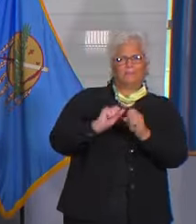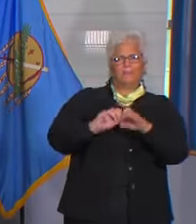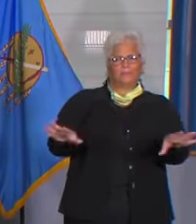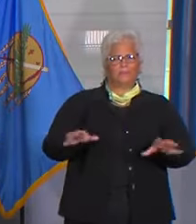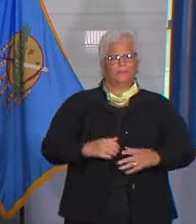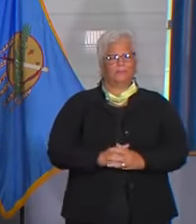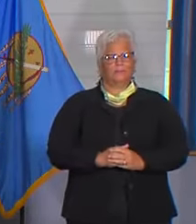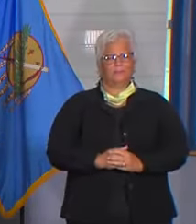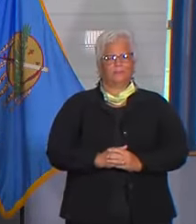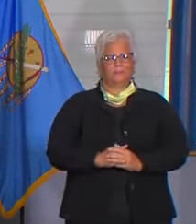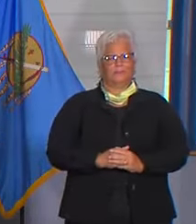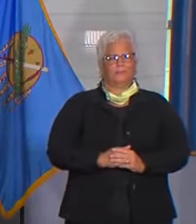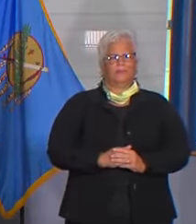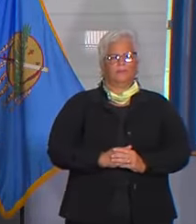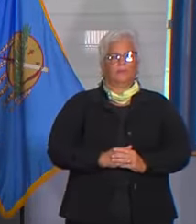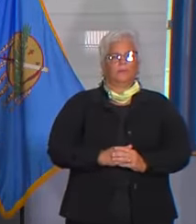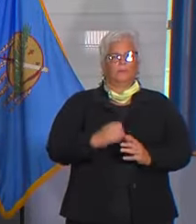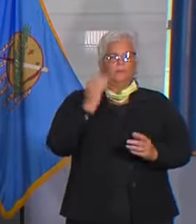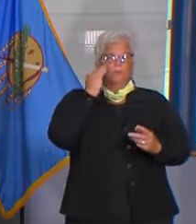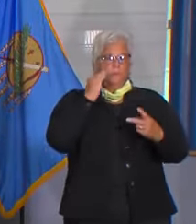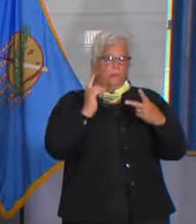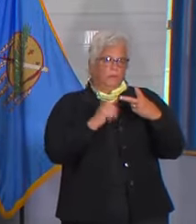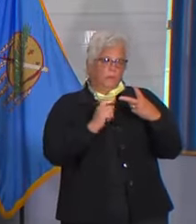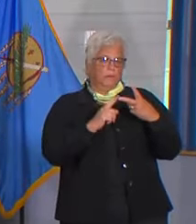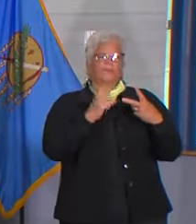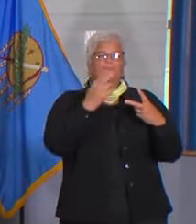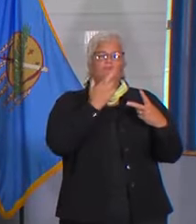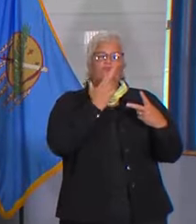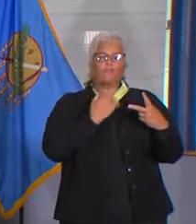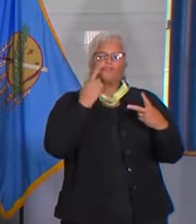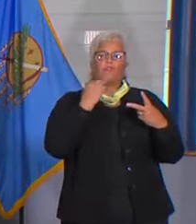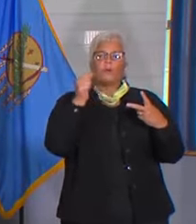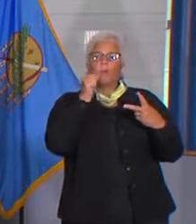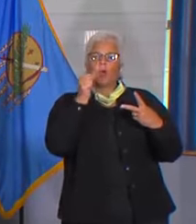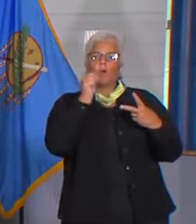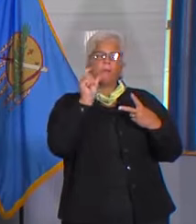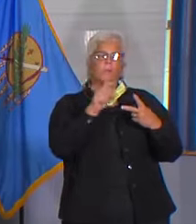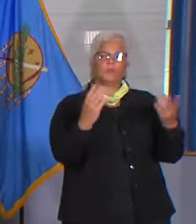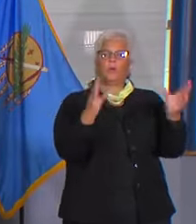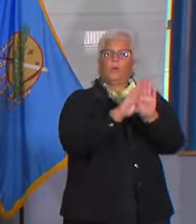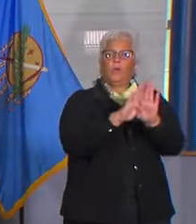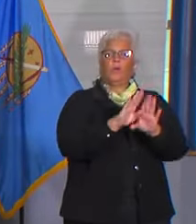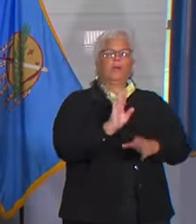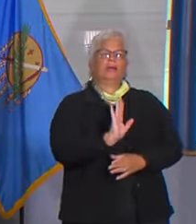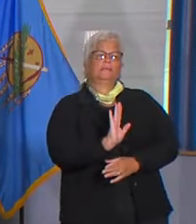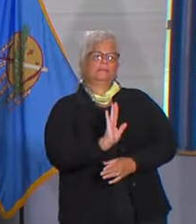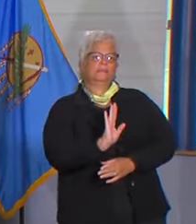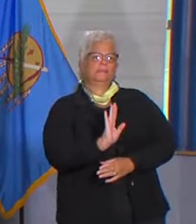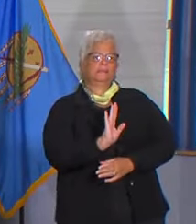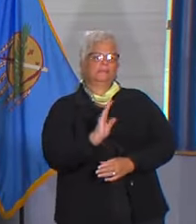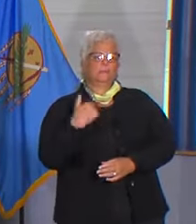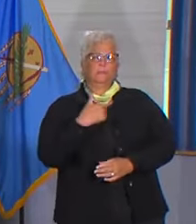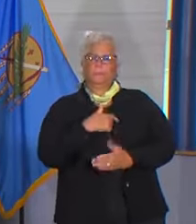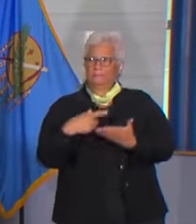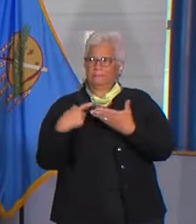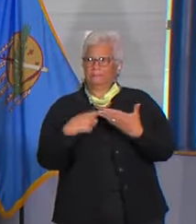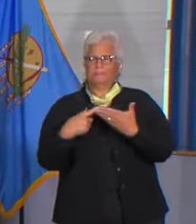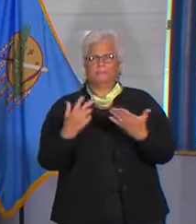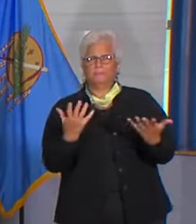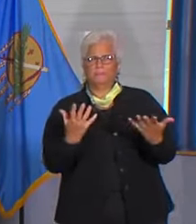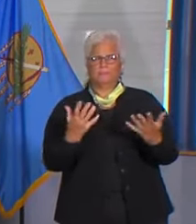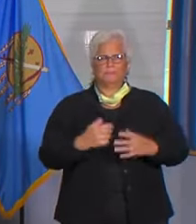recommendation in particular. And his concern with that is that that isn't a recommendation that the White House is making just